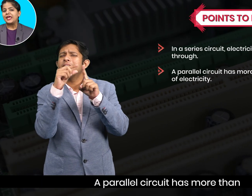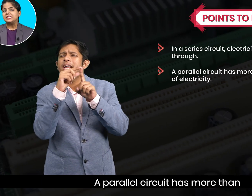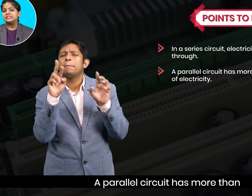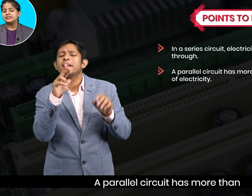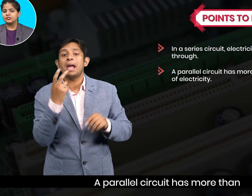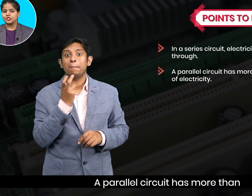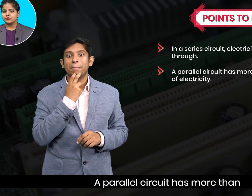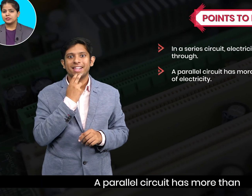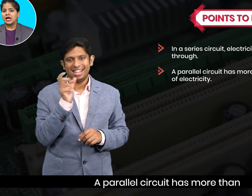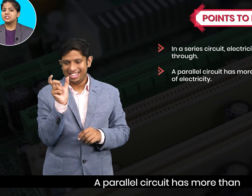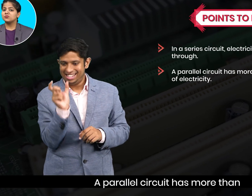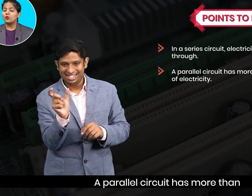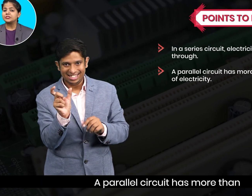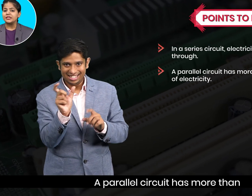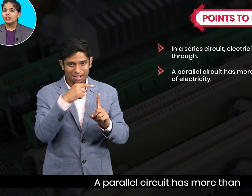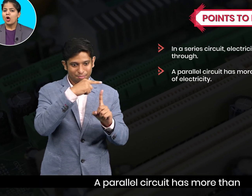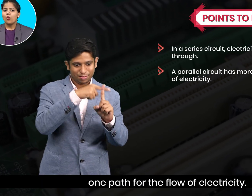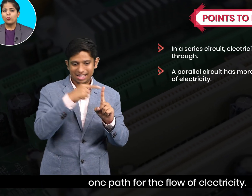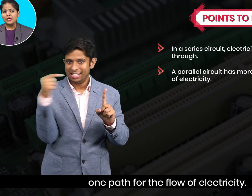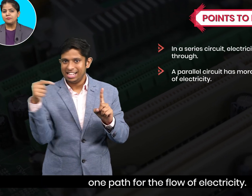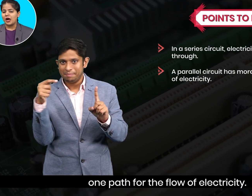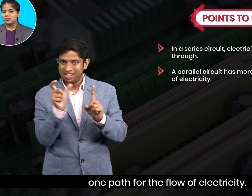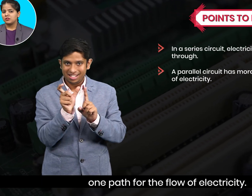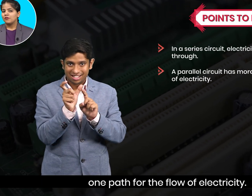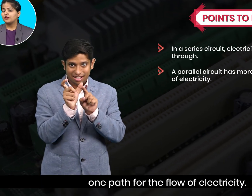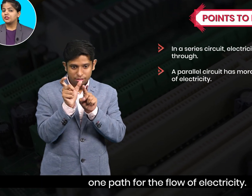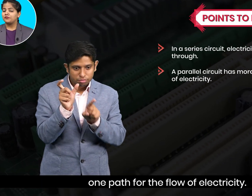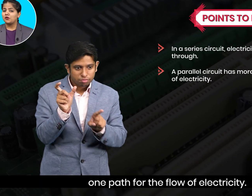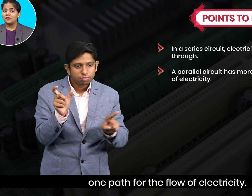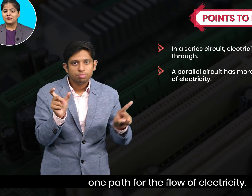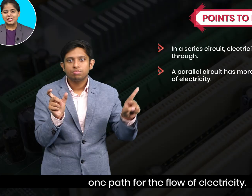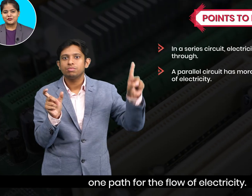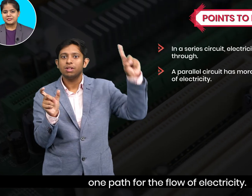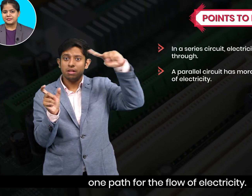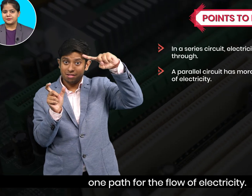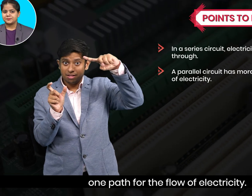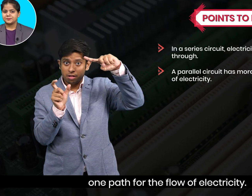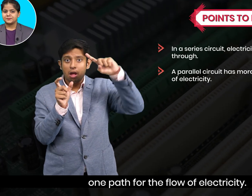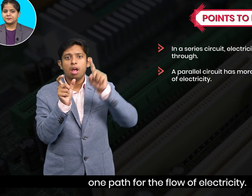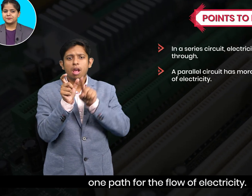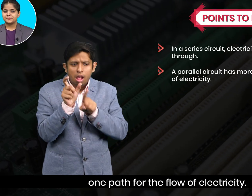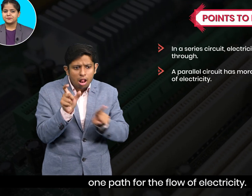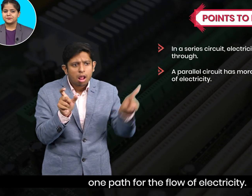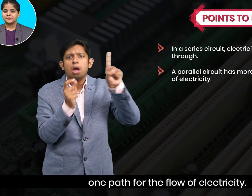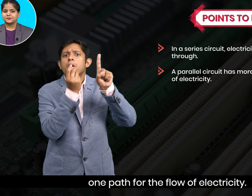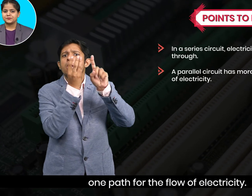A parallel circuit has more than one path for the flow of electricity.